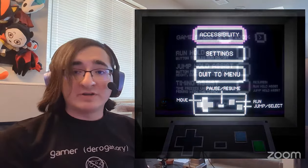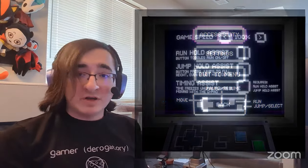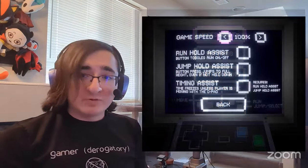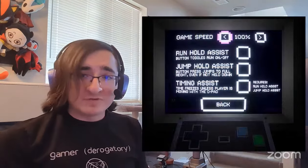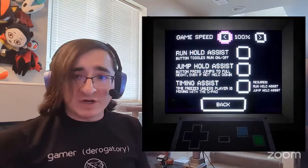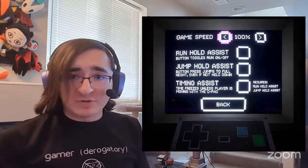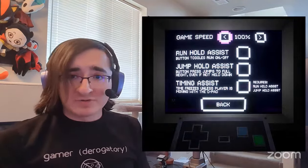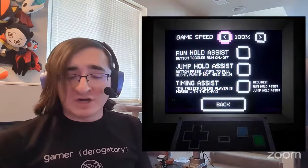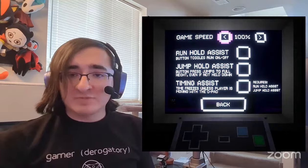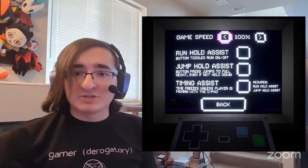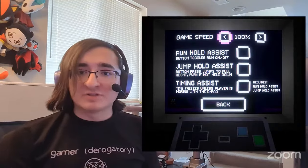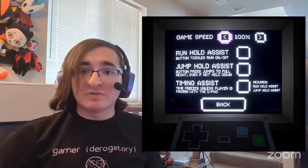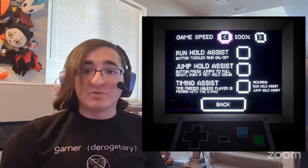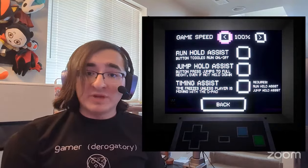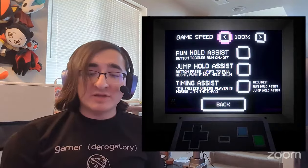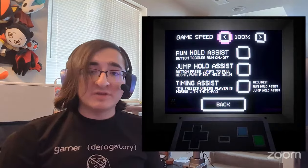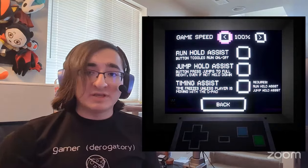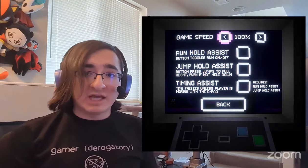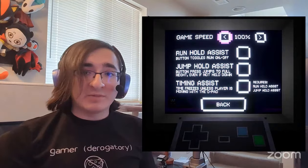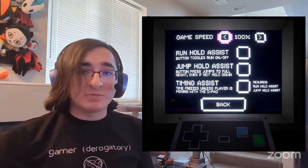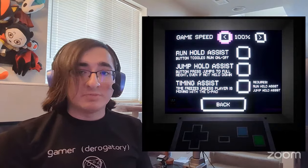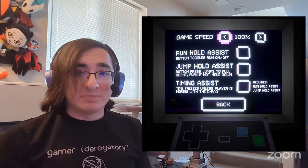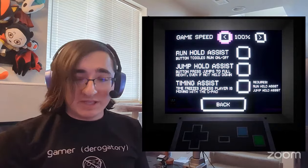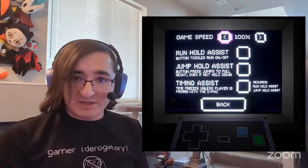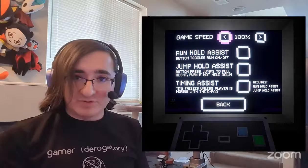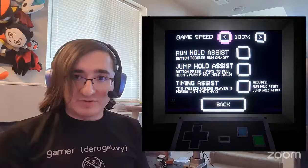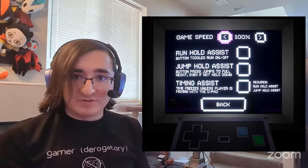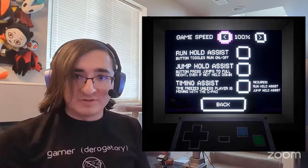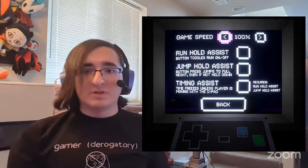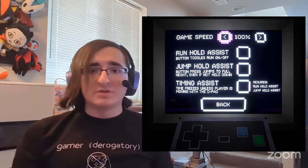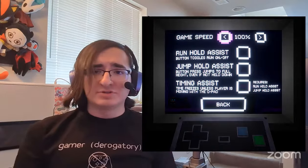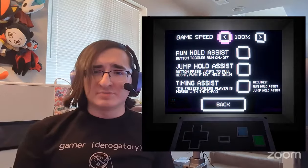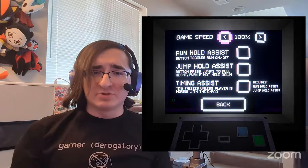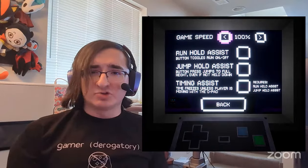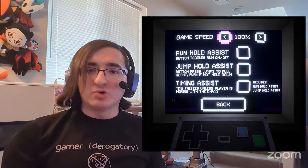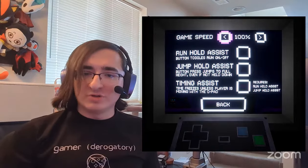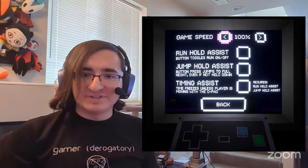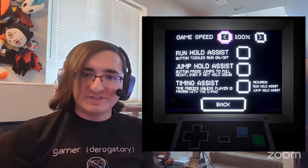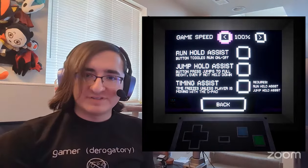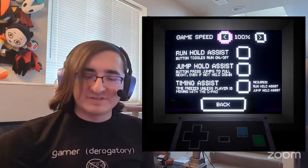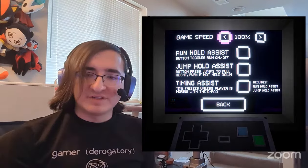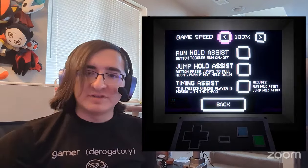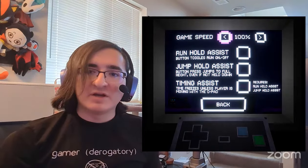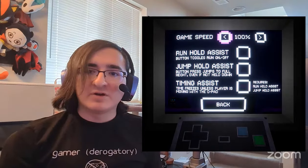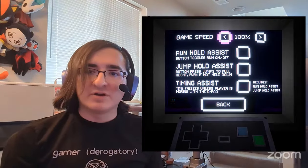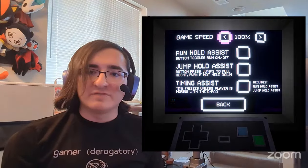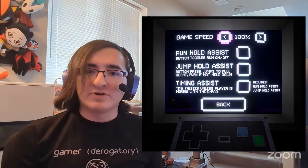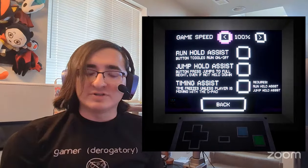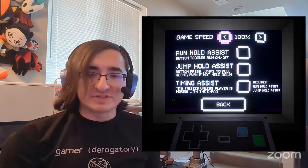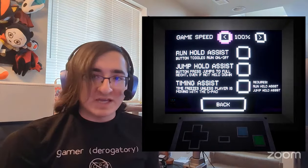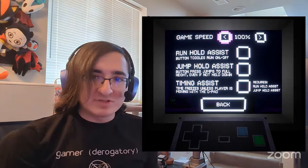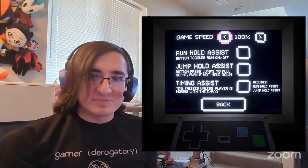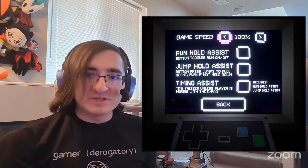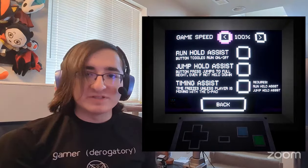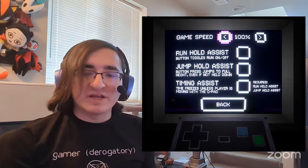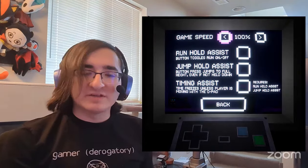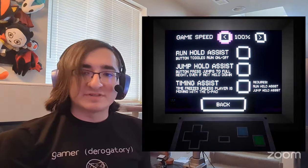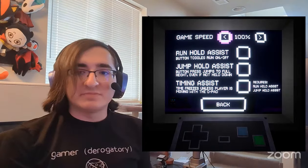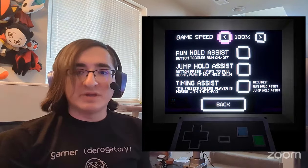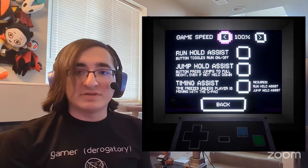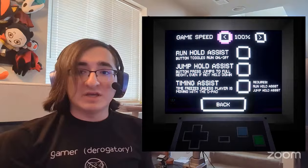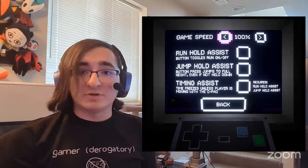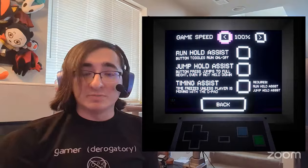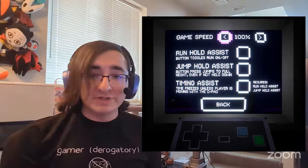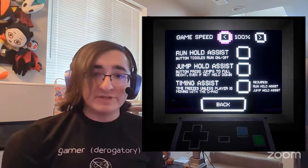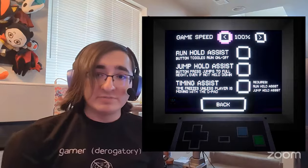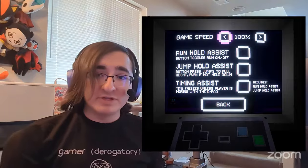they'll find a number of toggles and options that will make the game playable. There's some control assists in there and various game speed settings